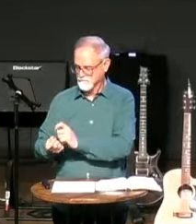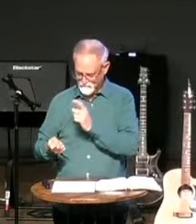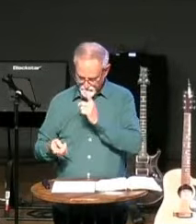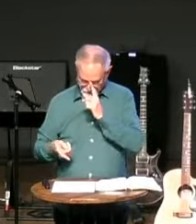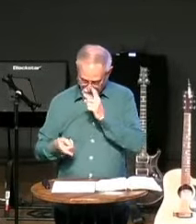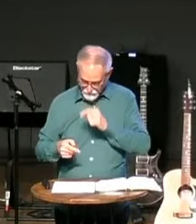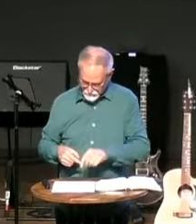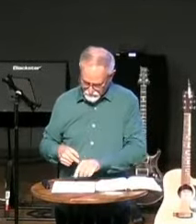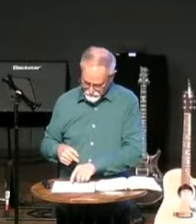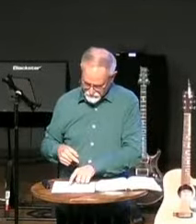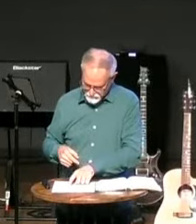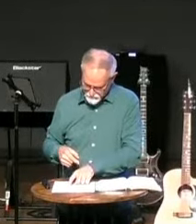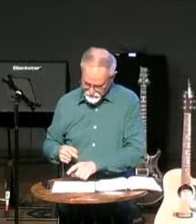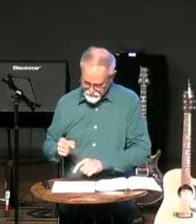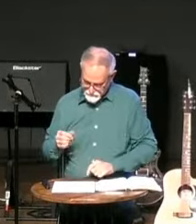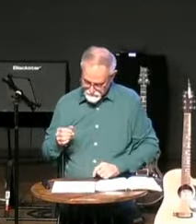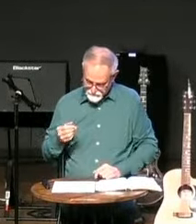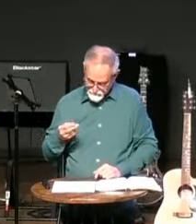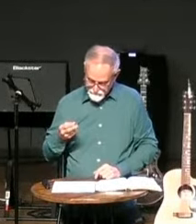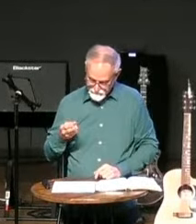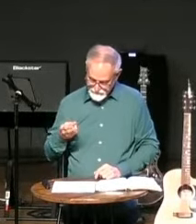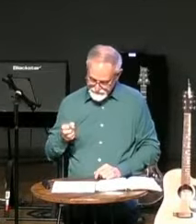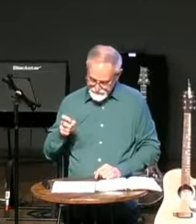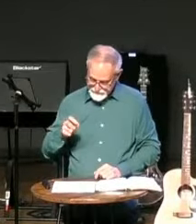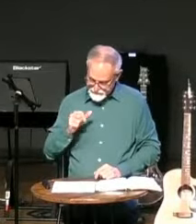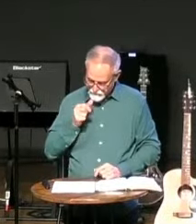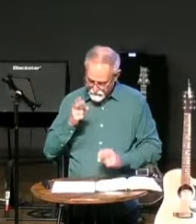the words of God and not honoring his parents.